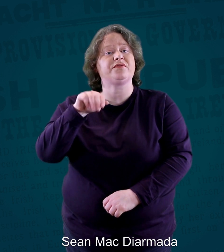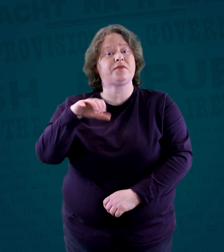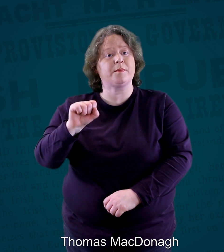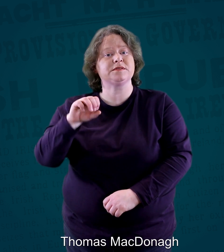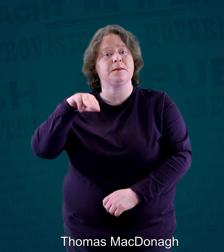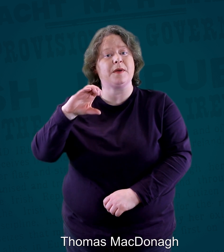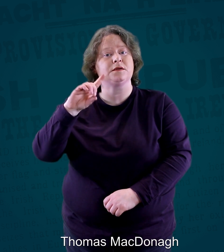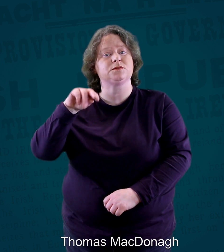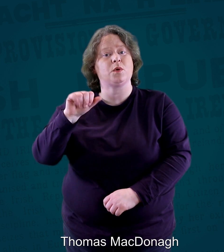Thomas MacDonagh,